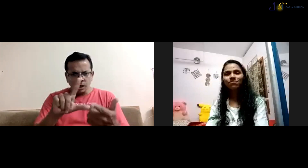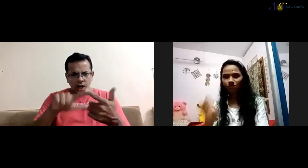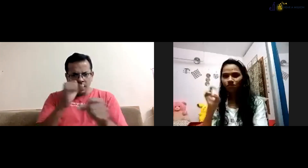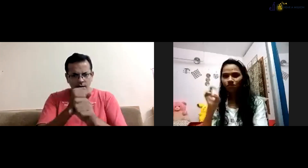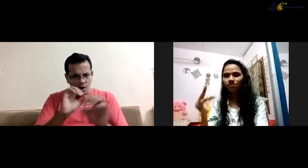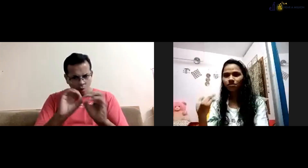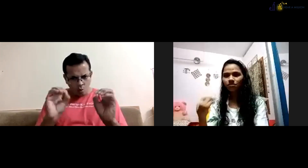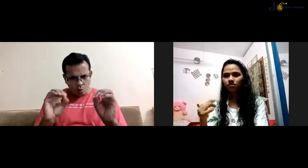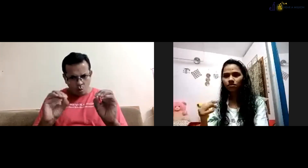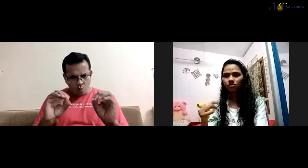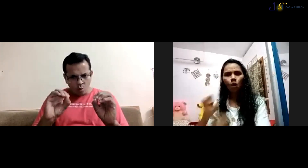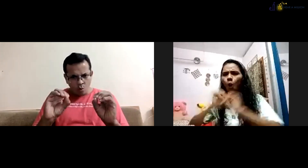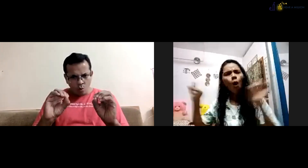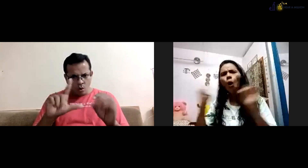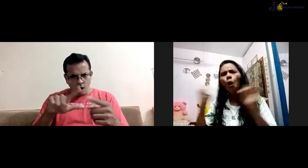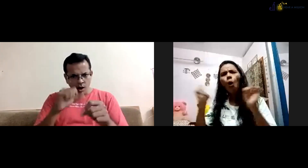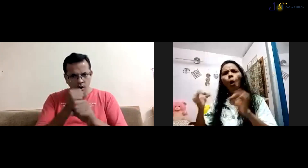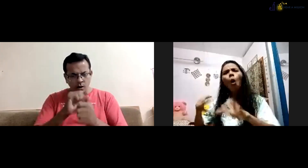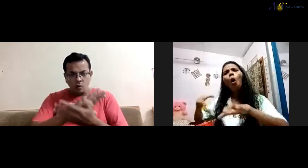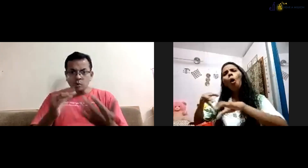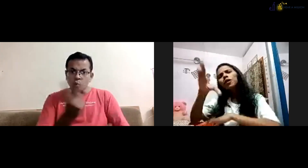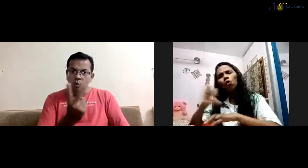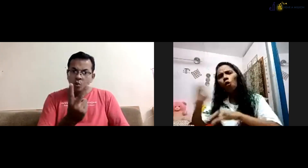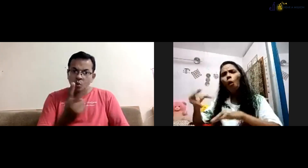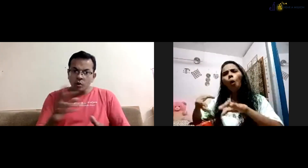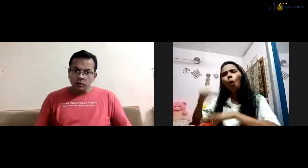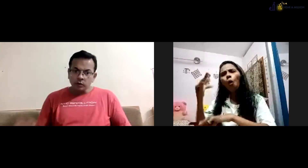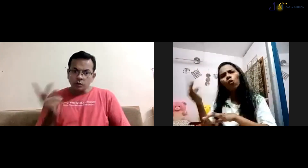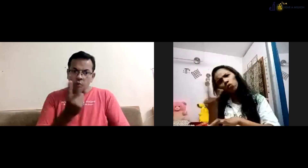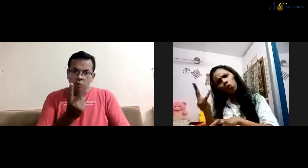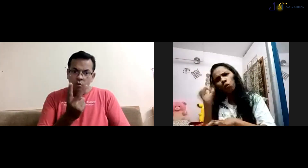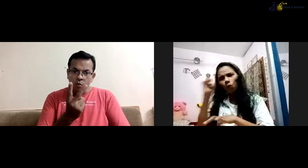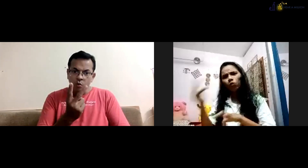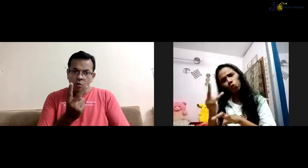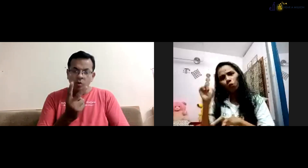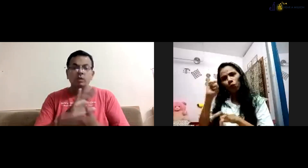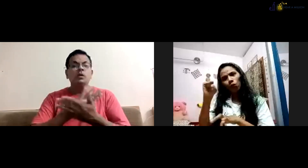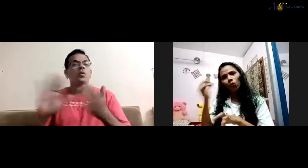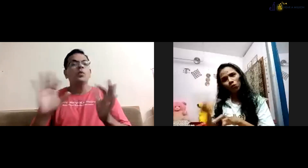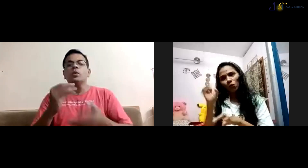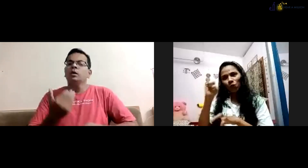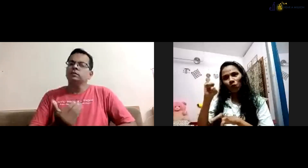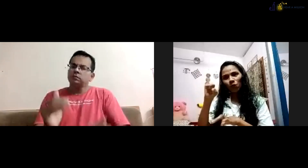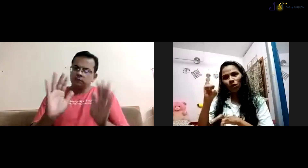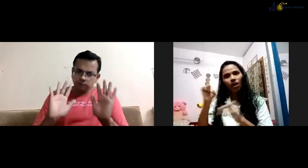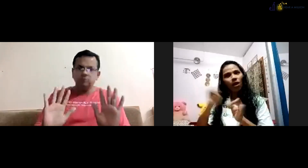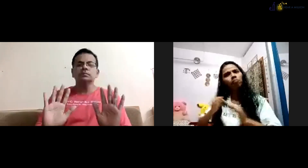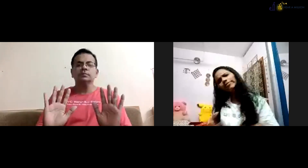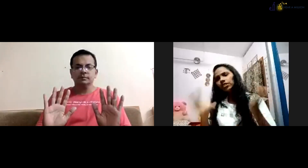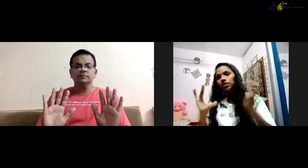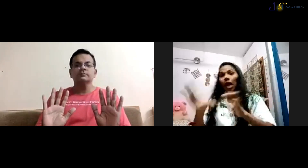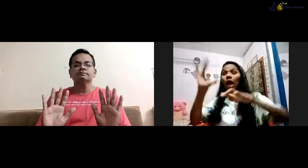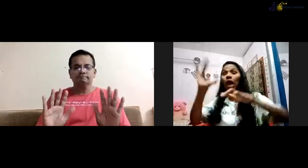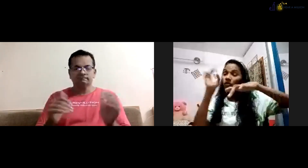Okay, can I ask you once again? You don't have legs? No? Both of the legs you don't have? No.